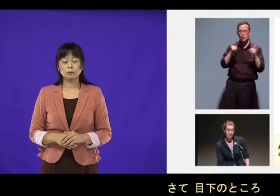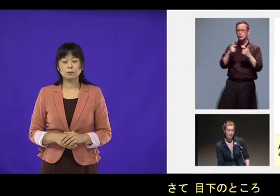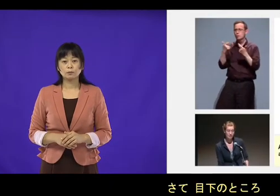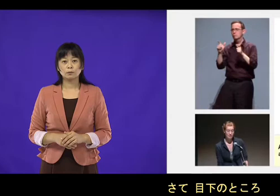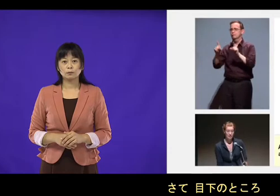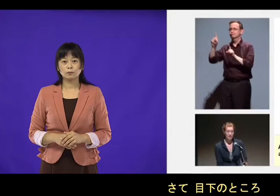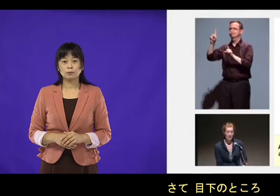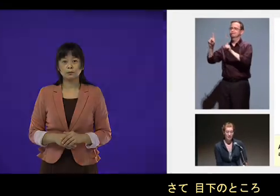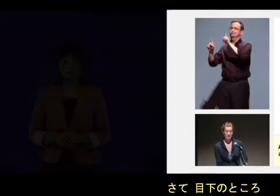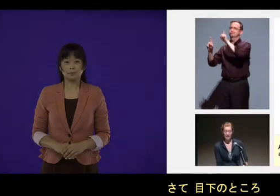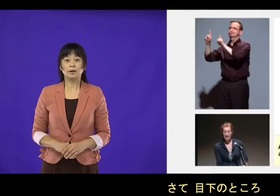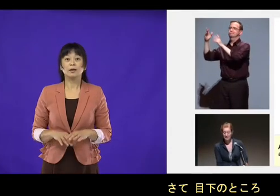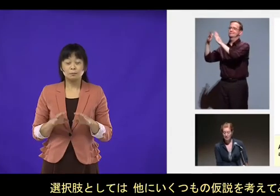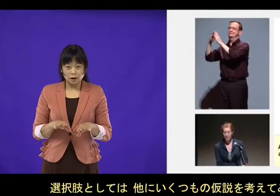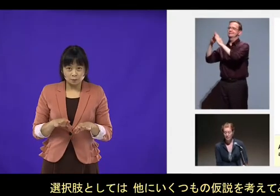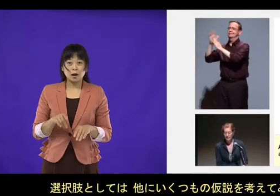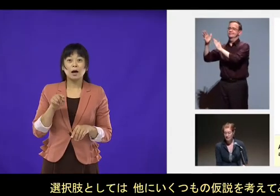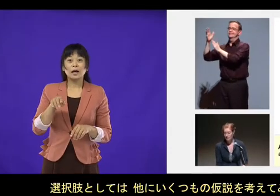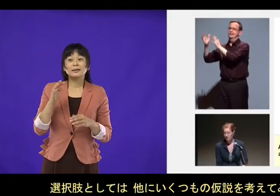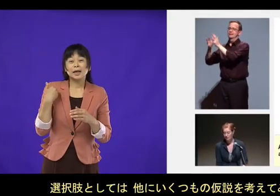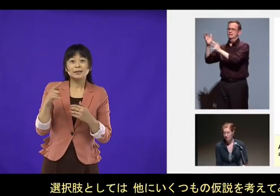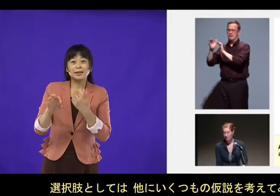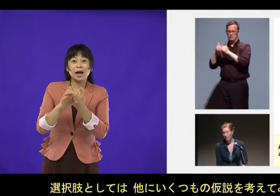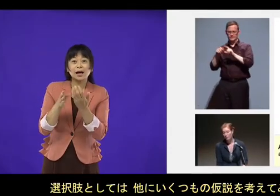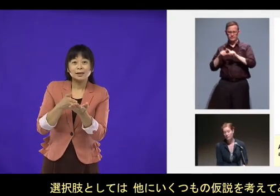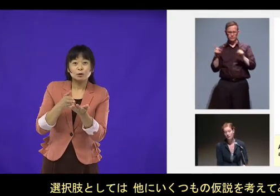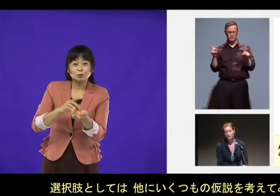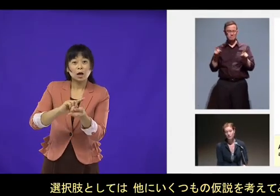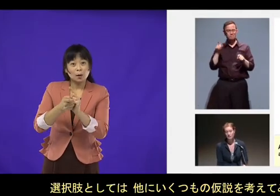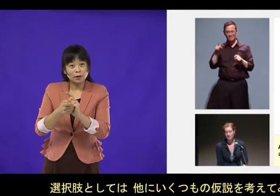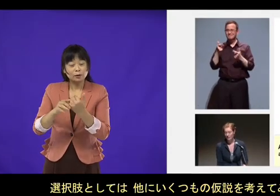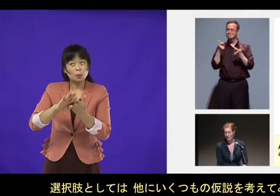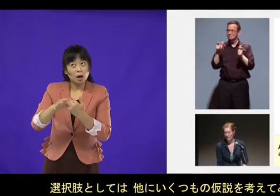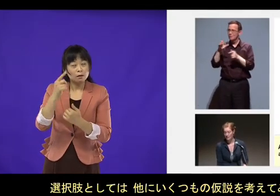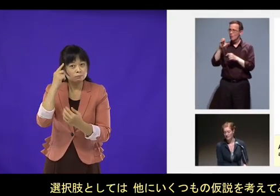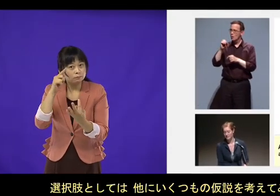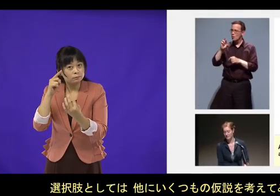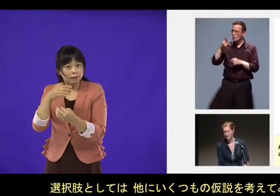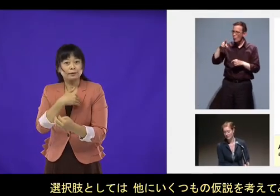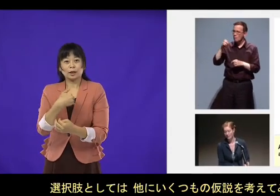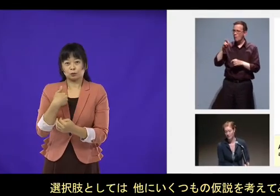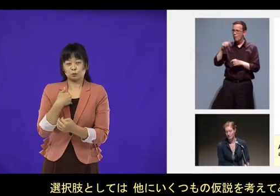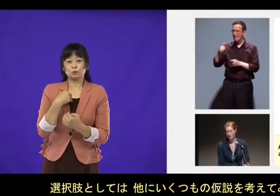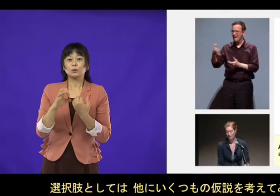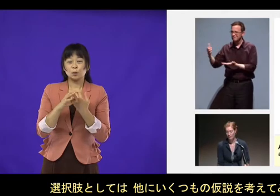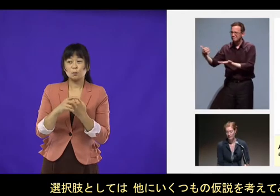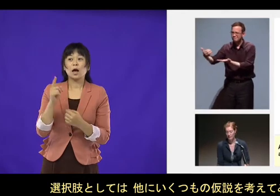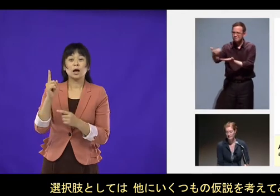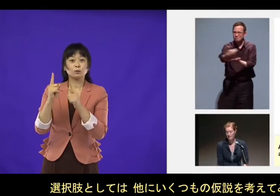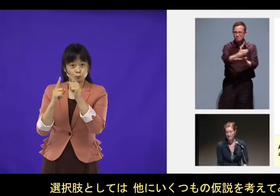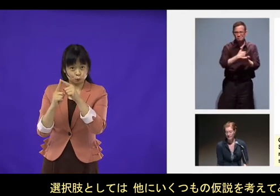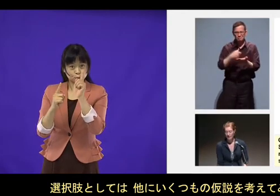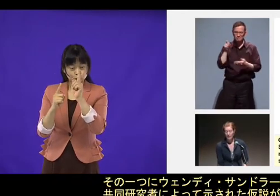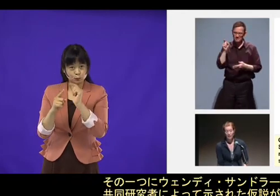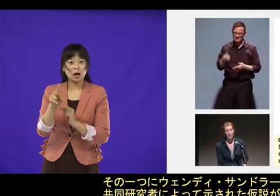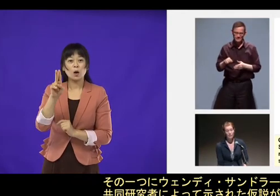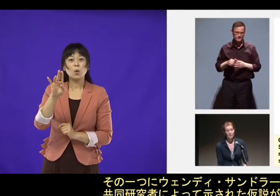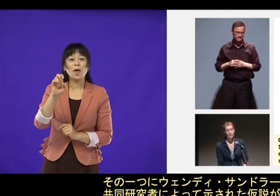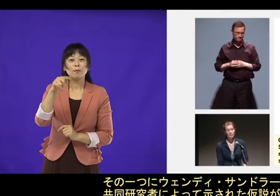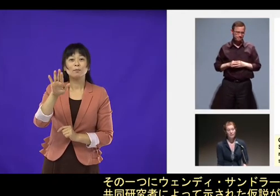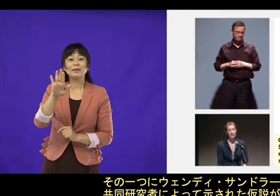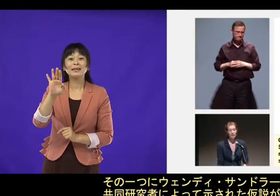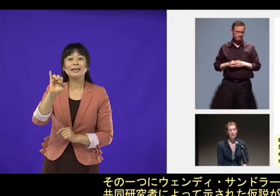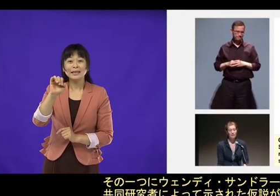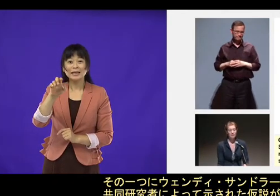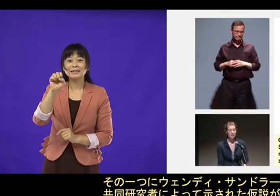And so there's, at this point, there's also a number of alternative hypotheses that we could formulate. And one